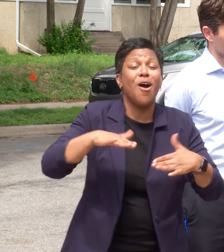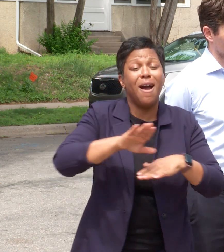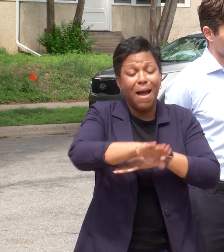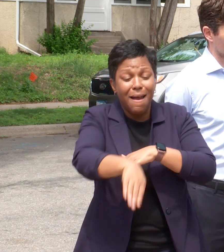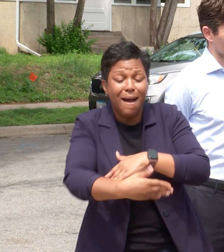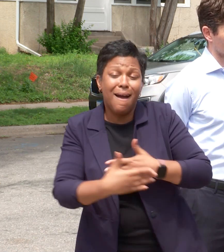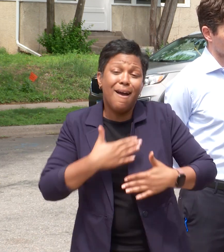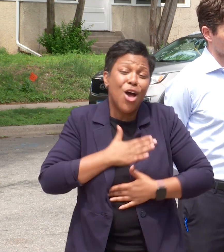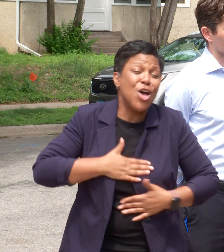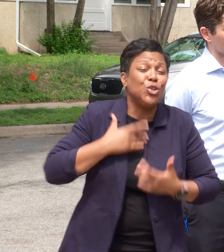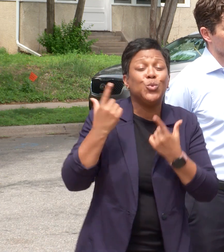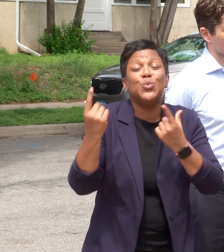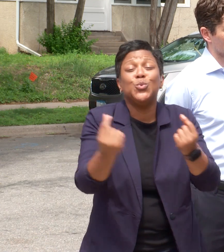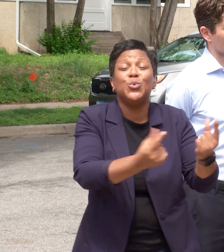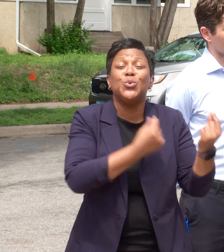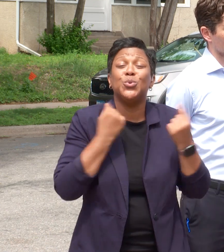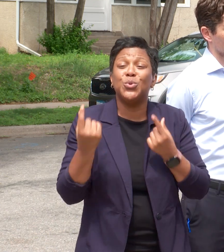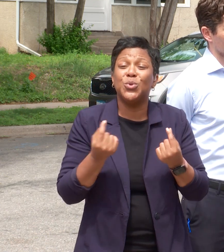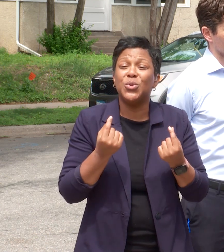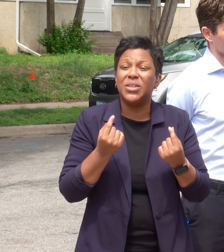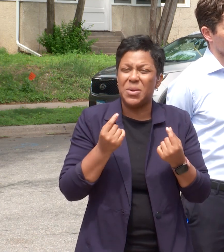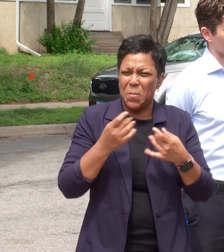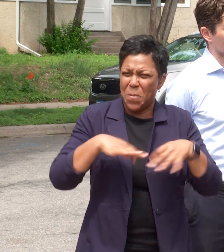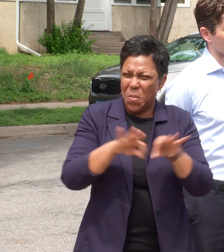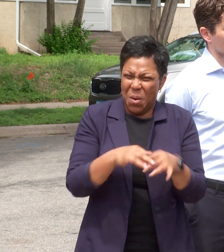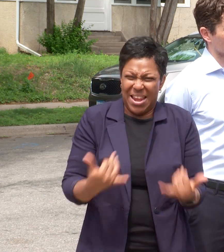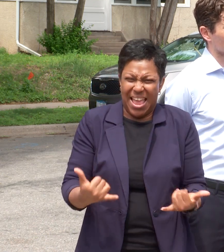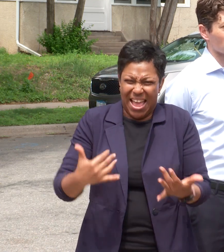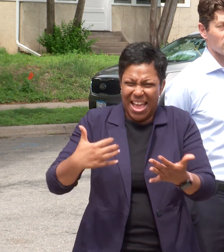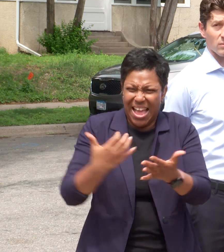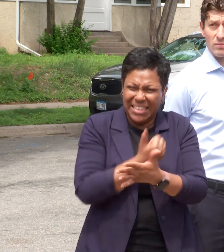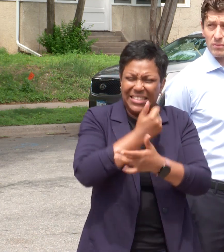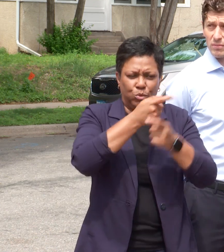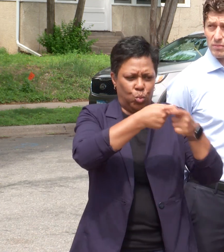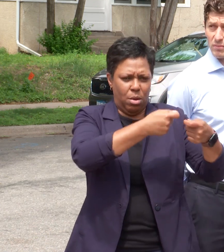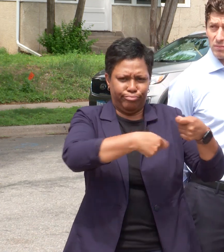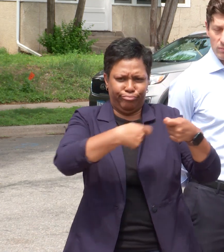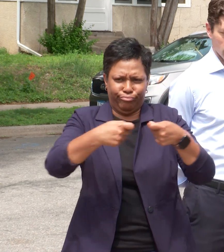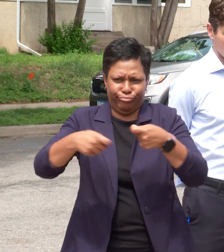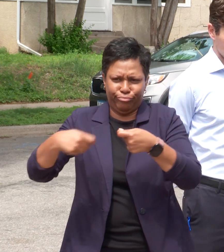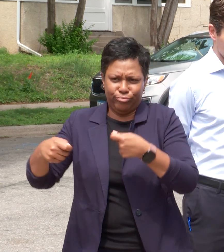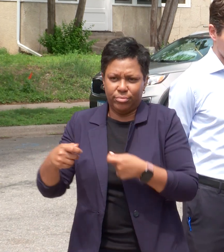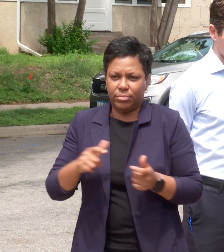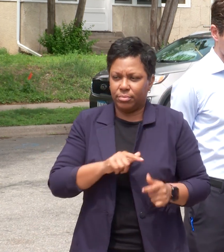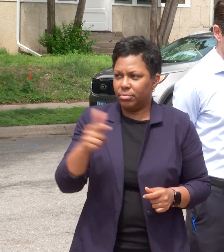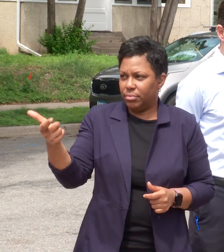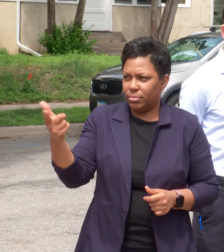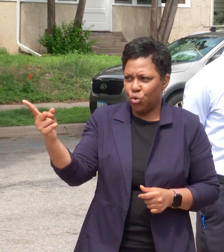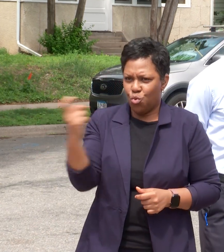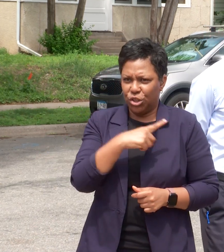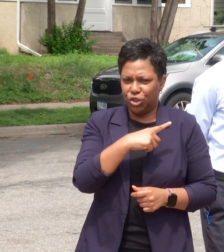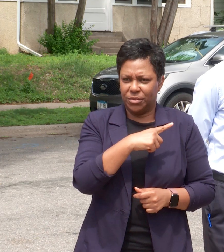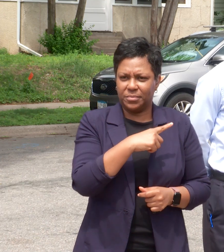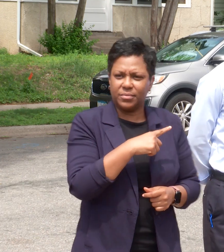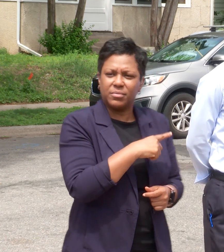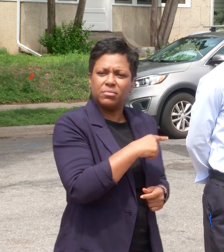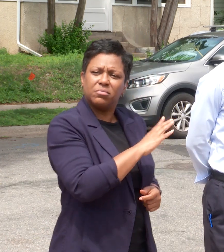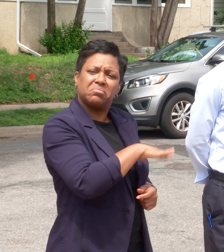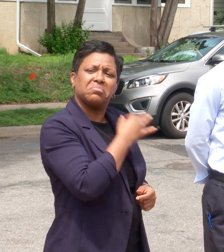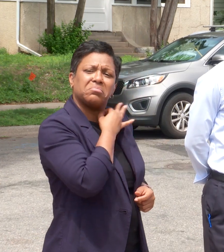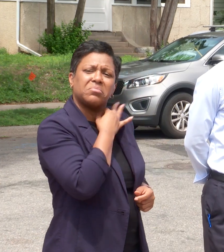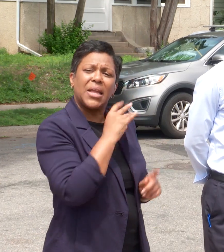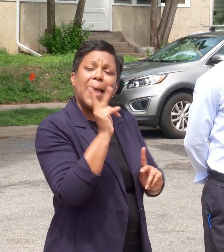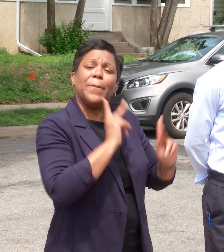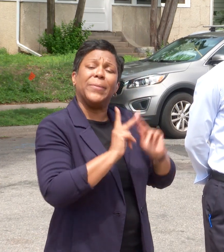running, we need to do this and get on top of it. Are you saying that the people who buy scrap are not enforcing the new law?